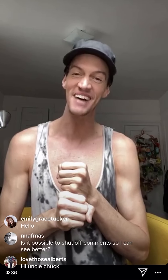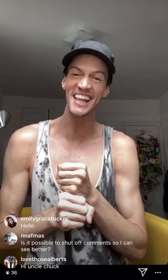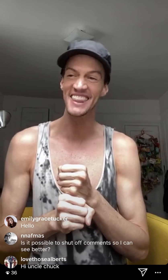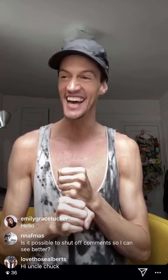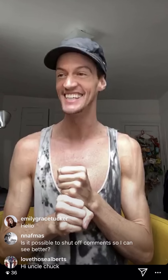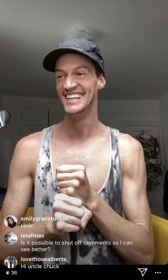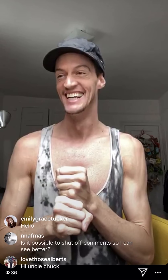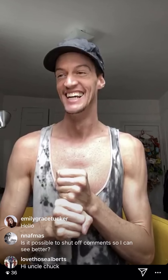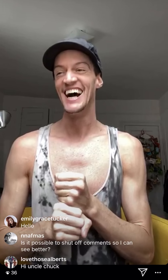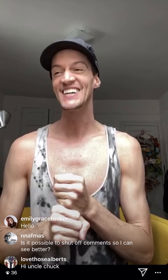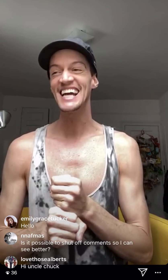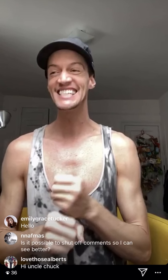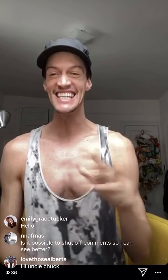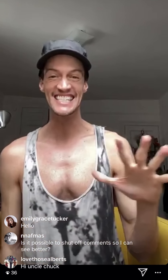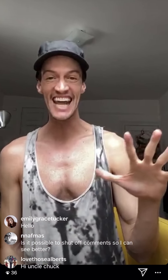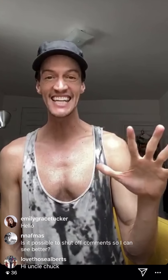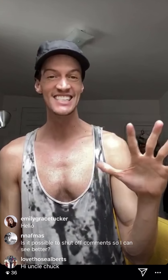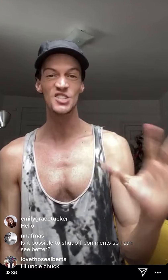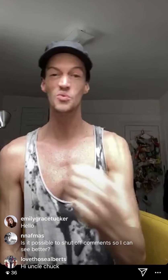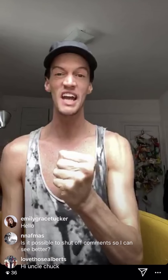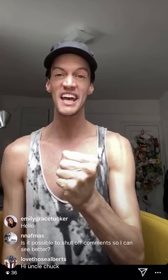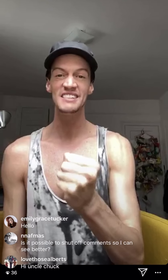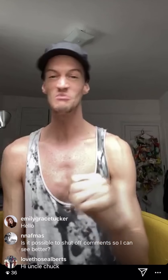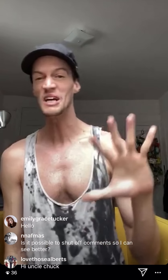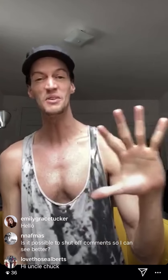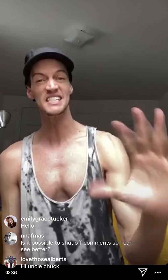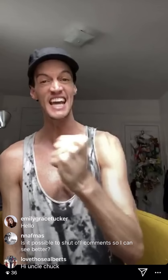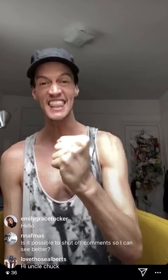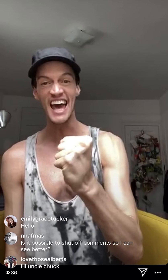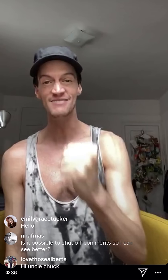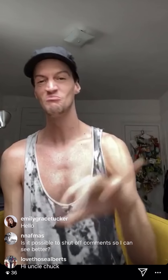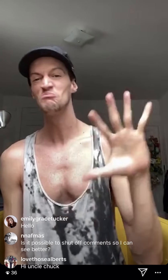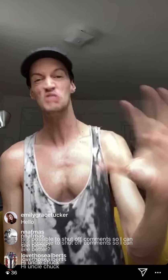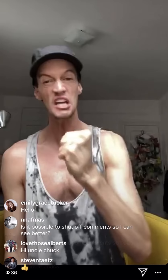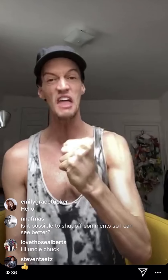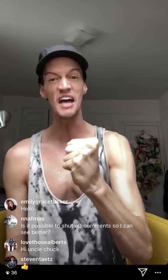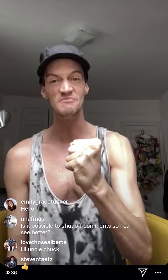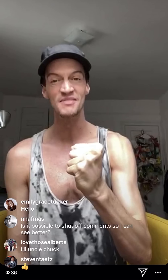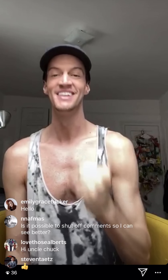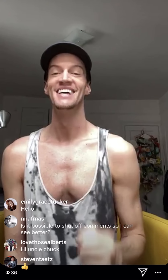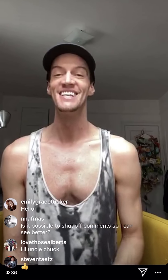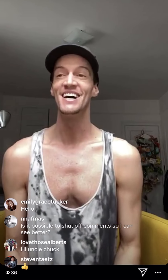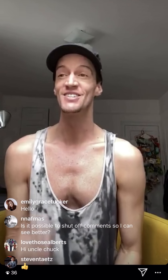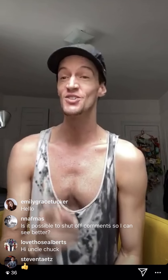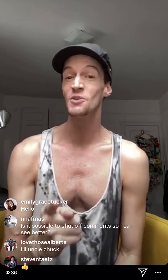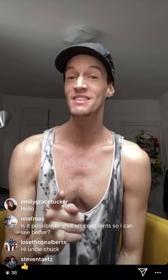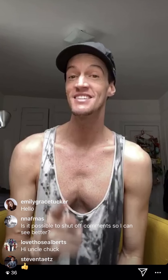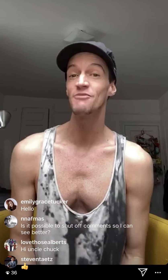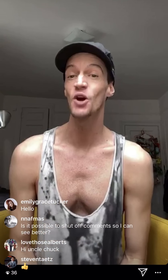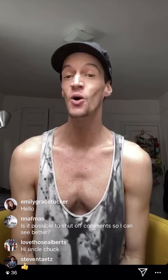that. Our next is take, just one hand. I want to take that. Take that. So show me the sign for hold.